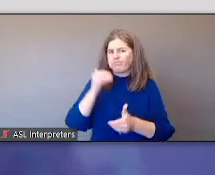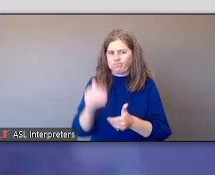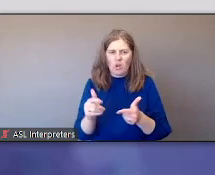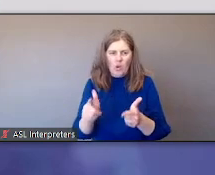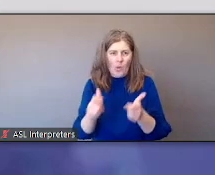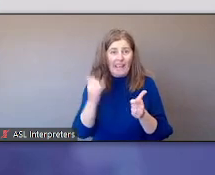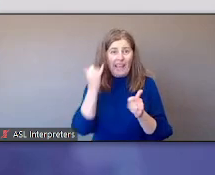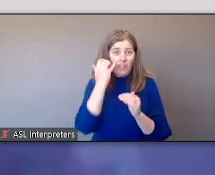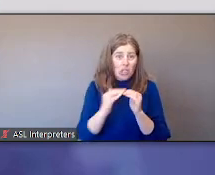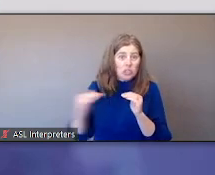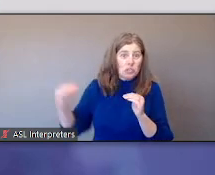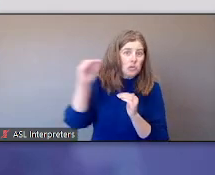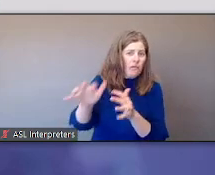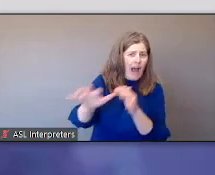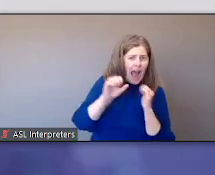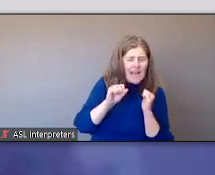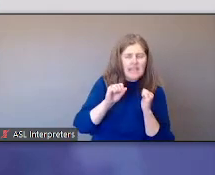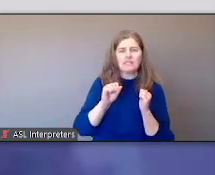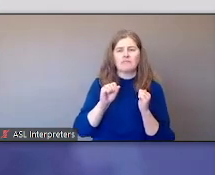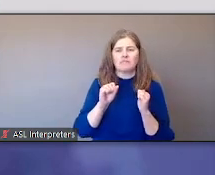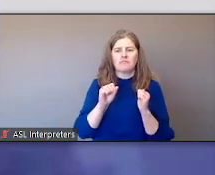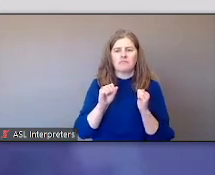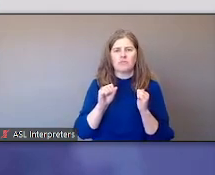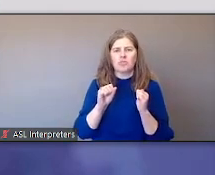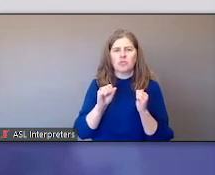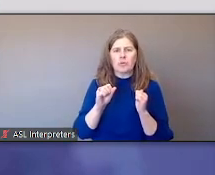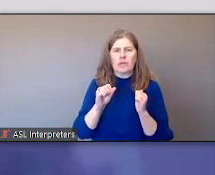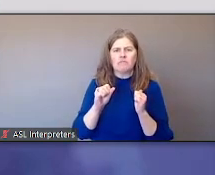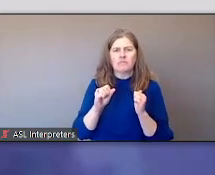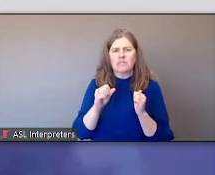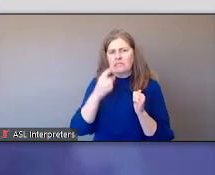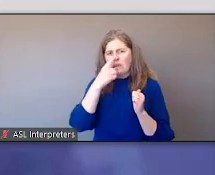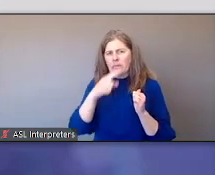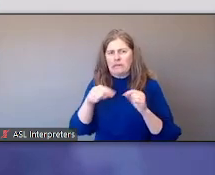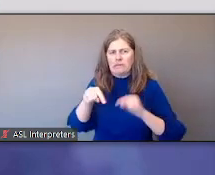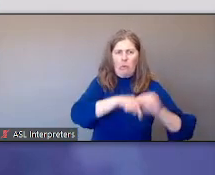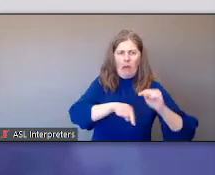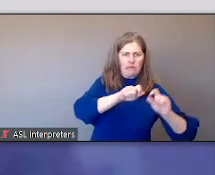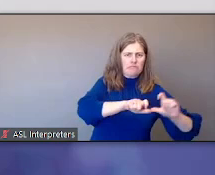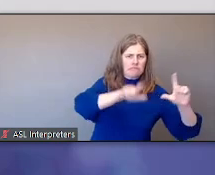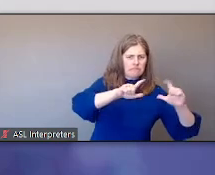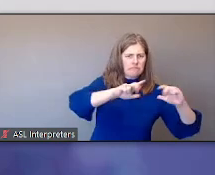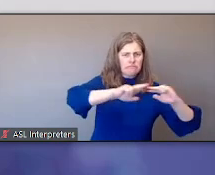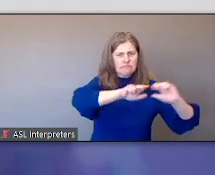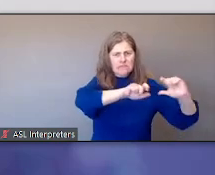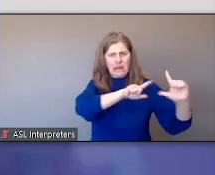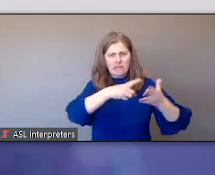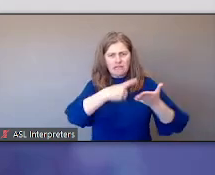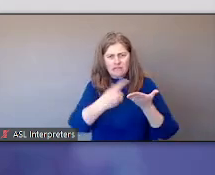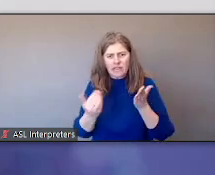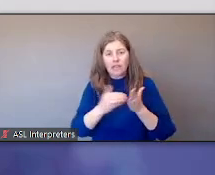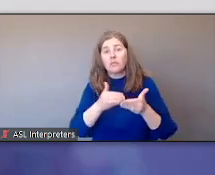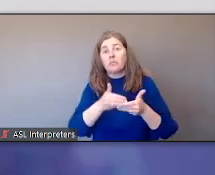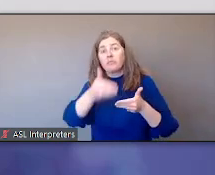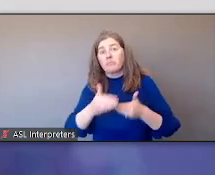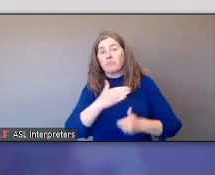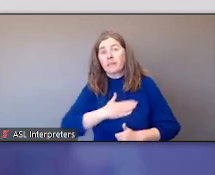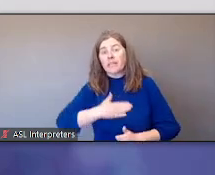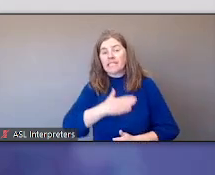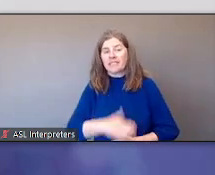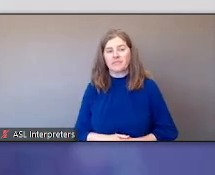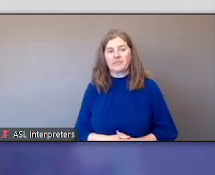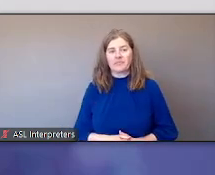I go too fast, it's fine to point me back to a slide I covered and we'll do it again. So next slide, please, Brianna.